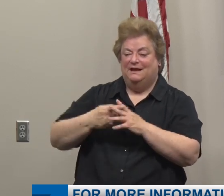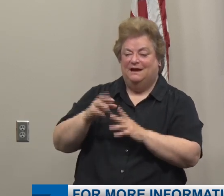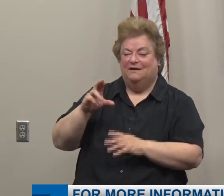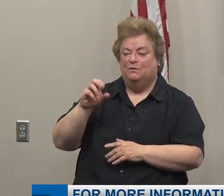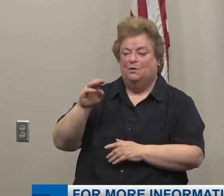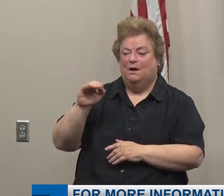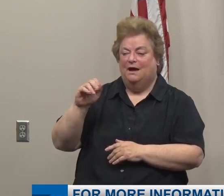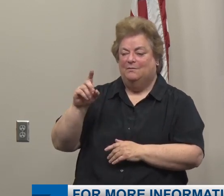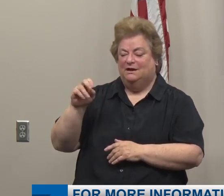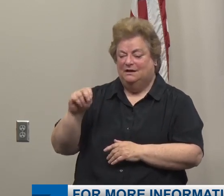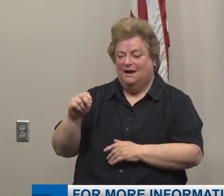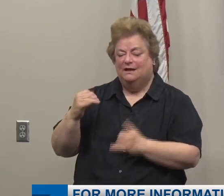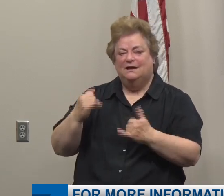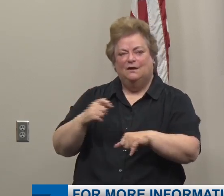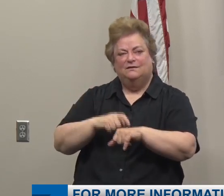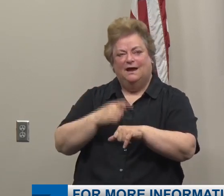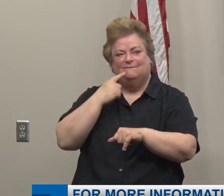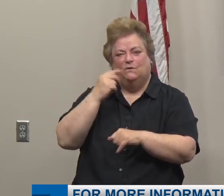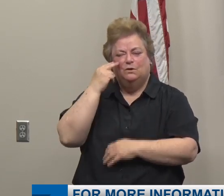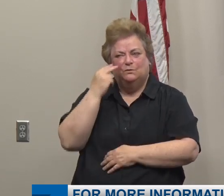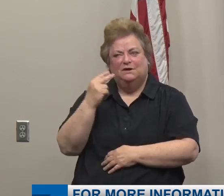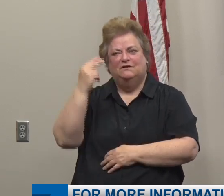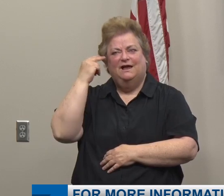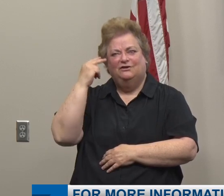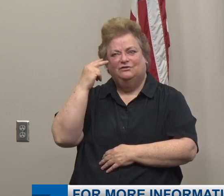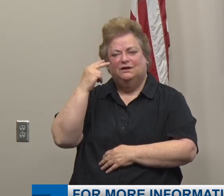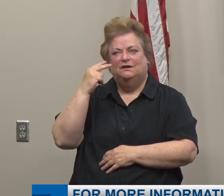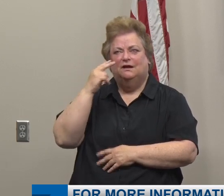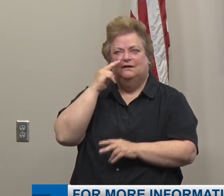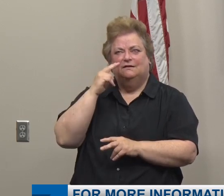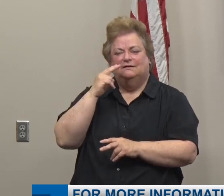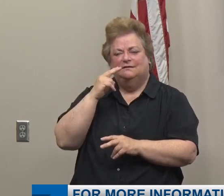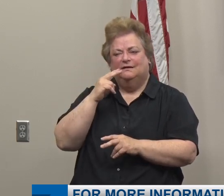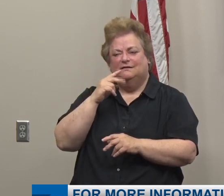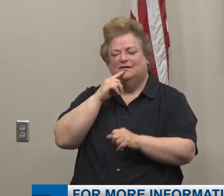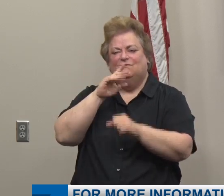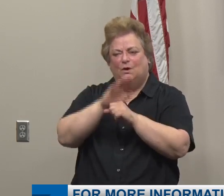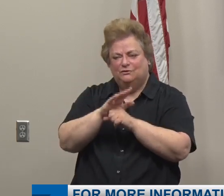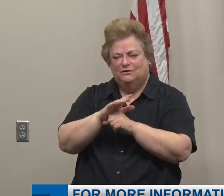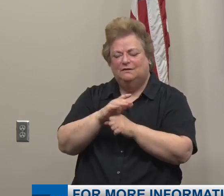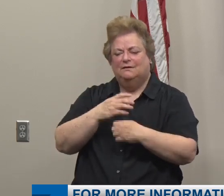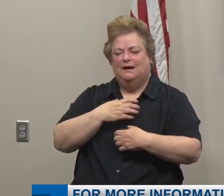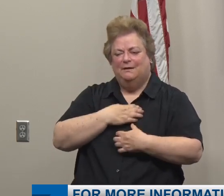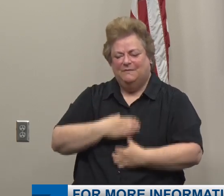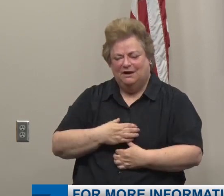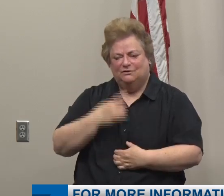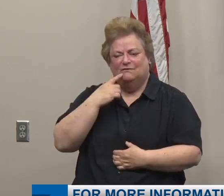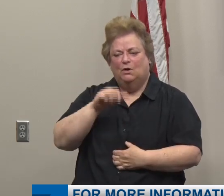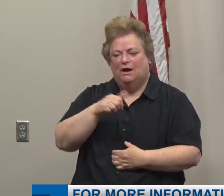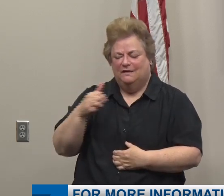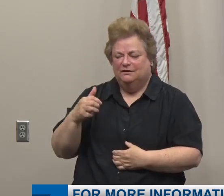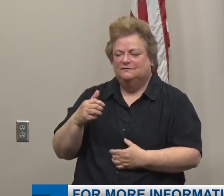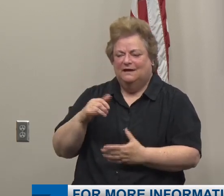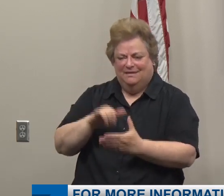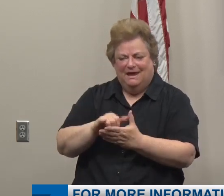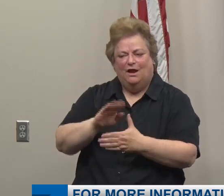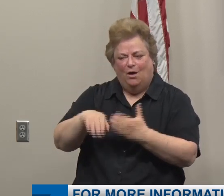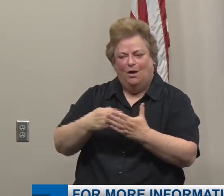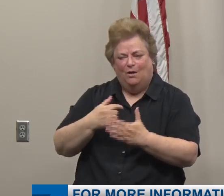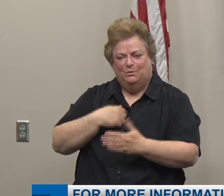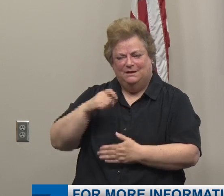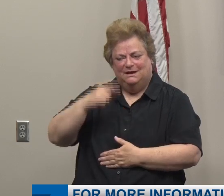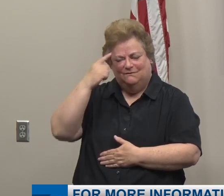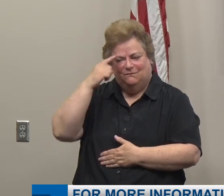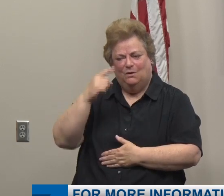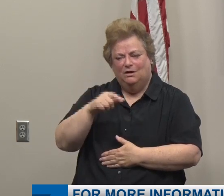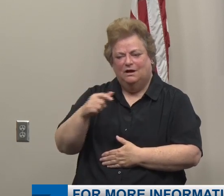is a time for reflection devotion and compassion toward others something we all need fiercely right now many